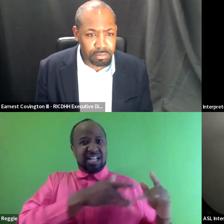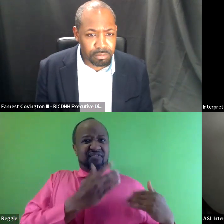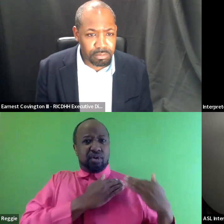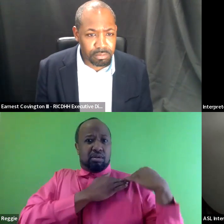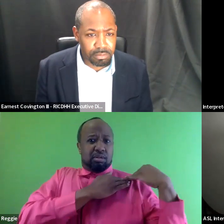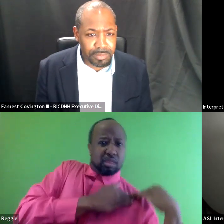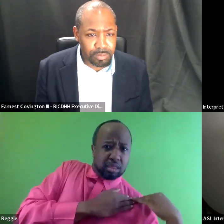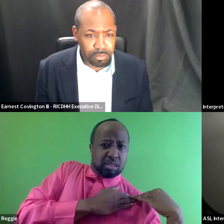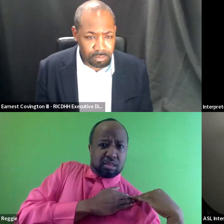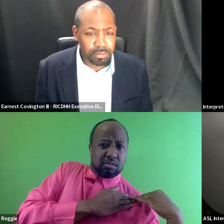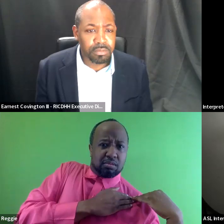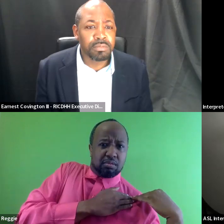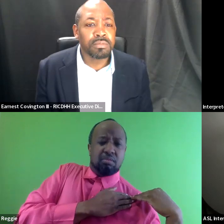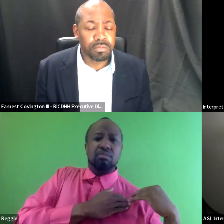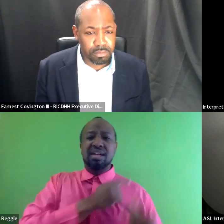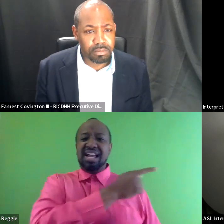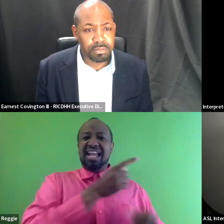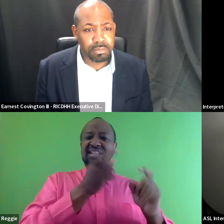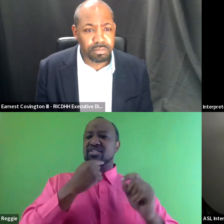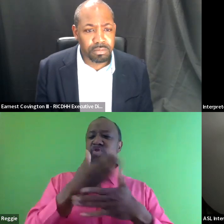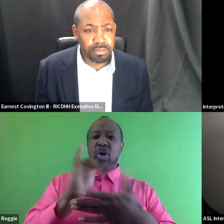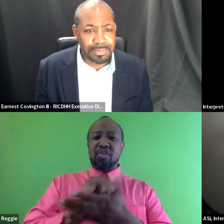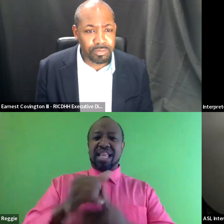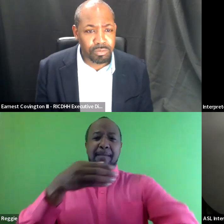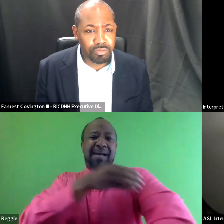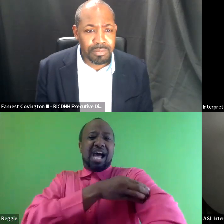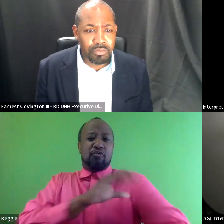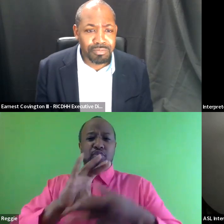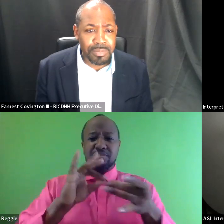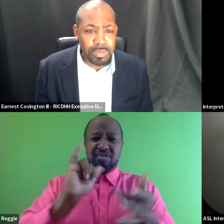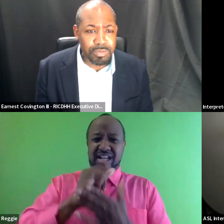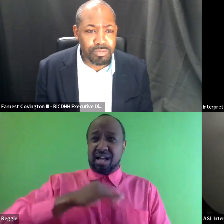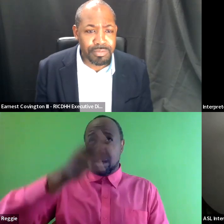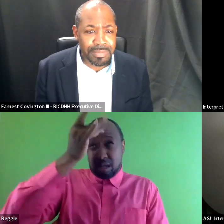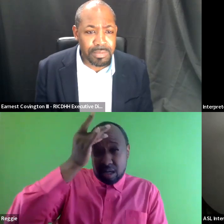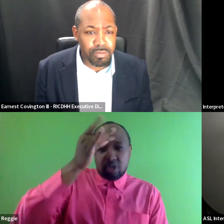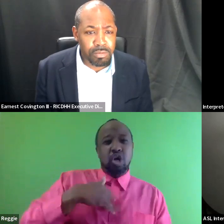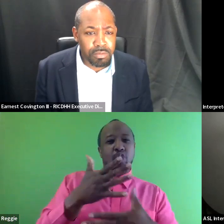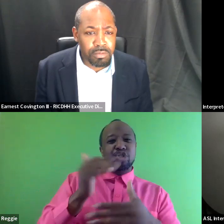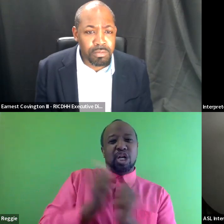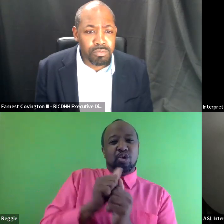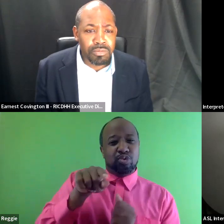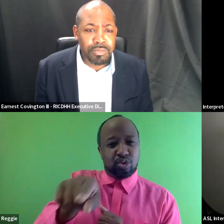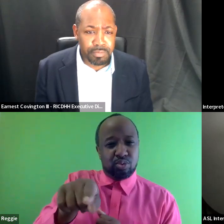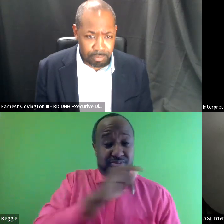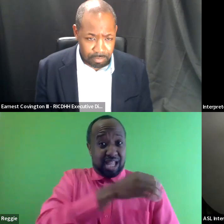But this teacher felt responsible. He shared,